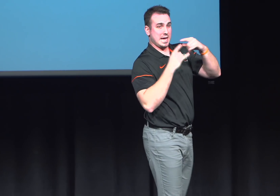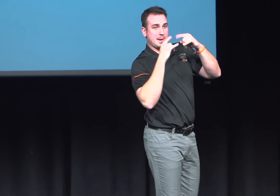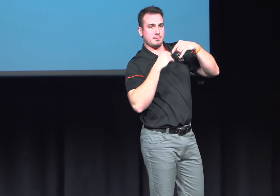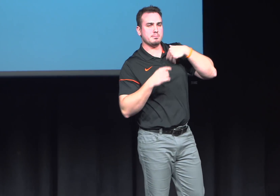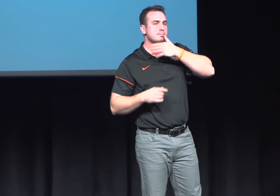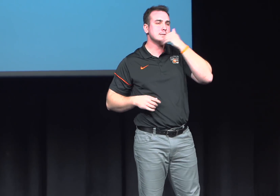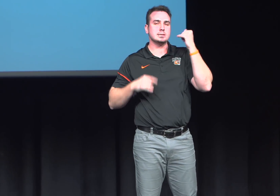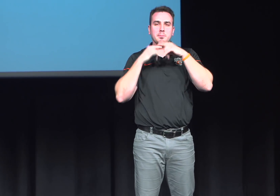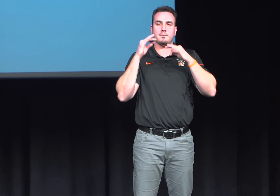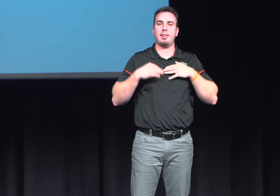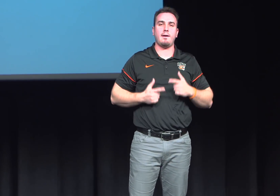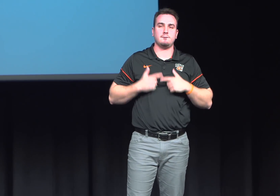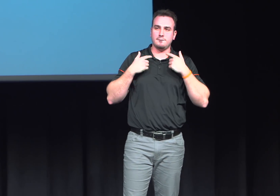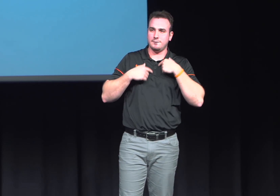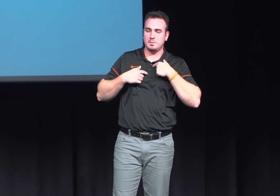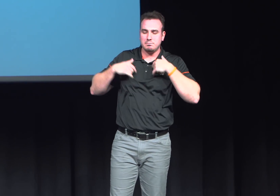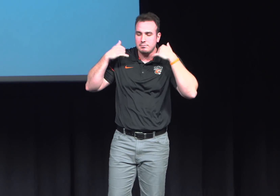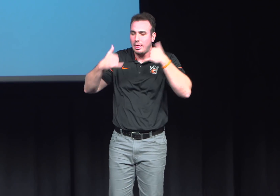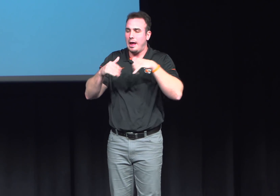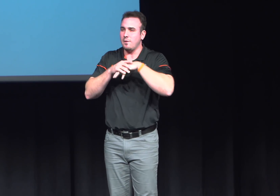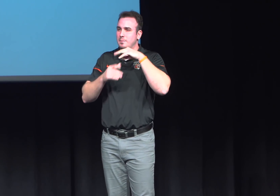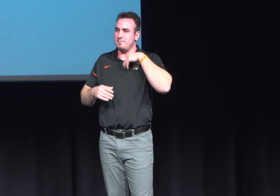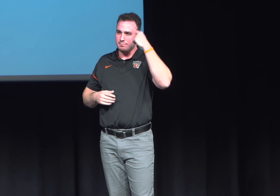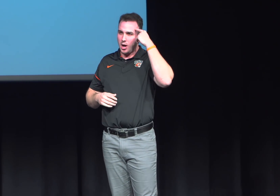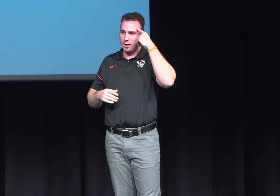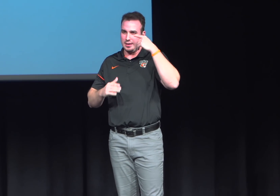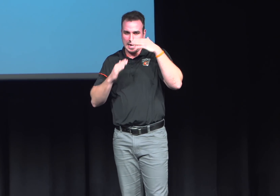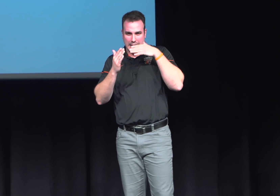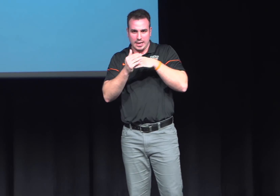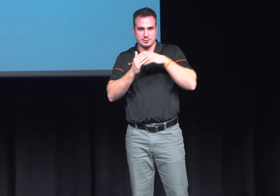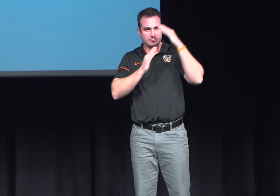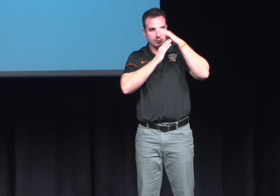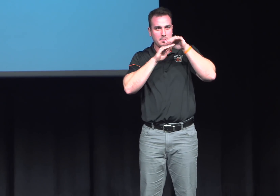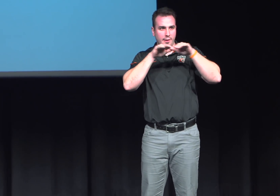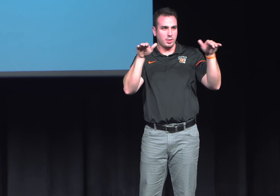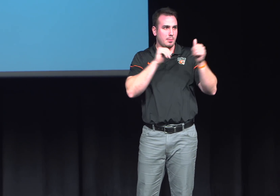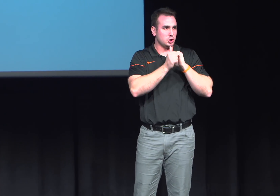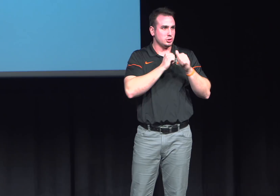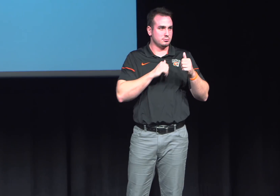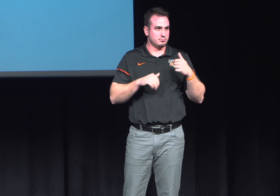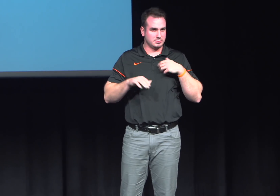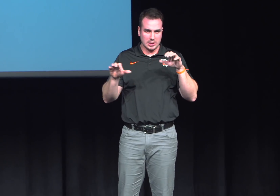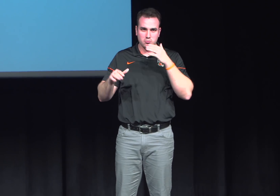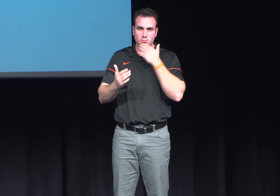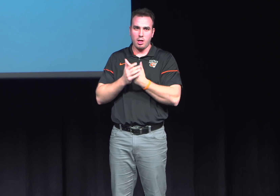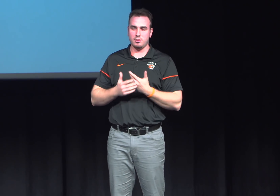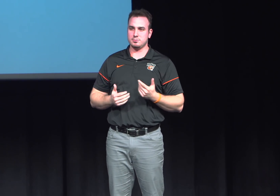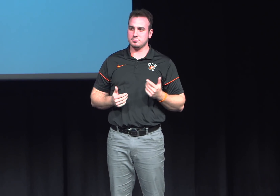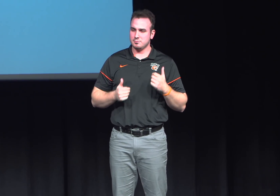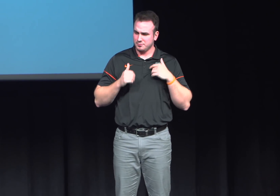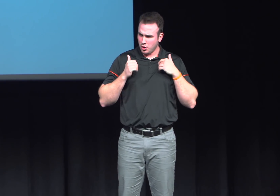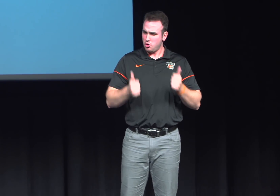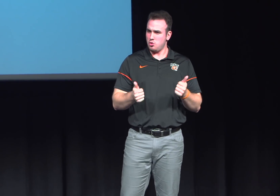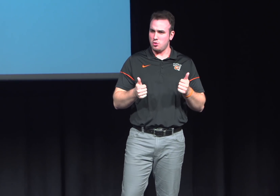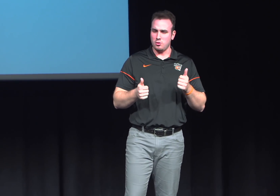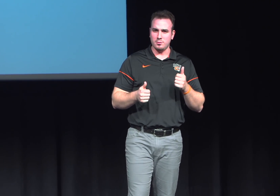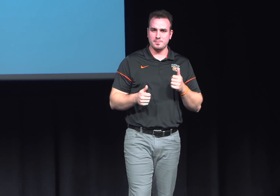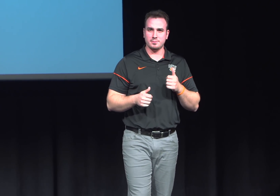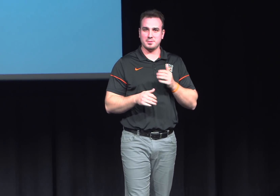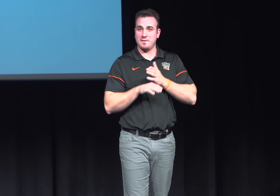in Kentucky was the best camp I ever participated in. I played out of my mind against top-level competition. I played well.